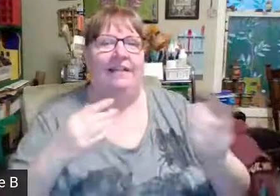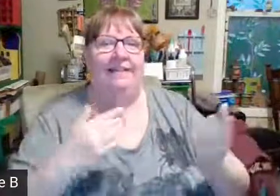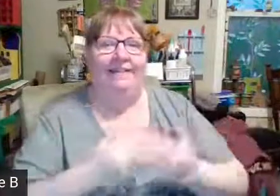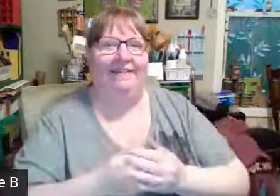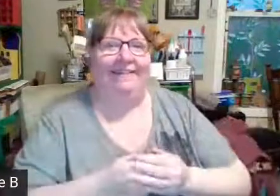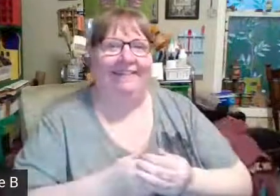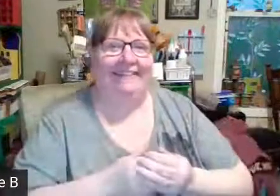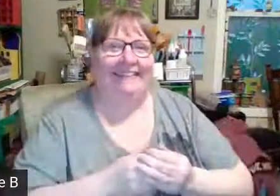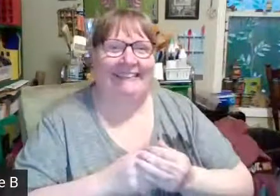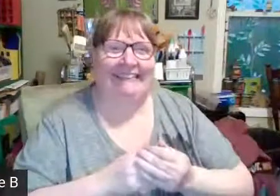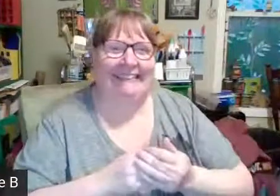please.